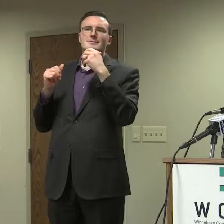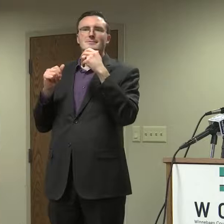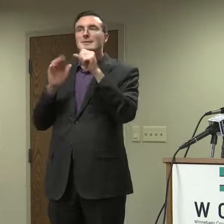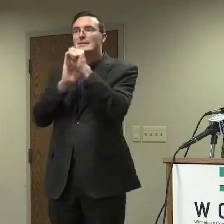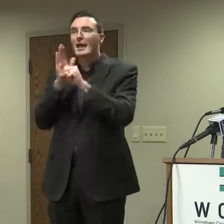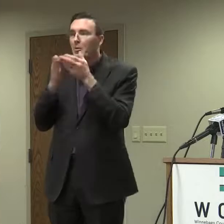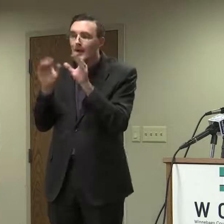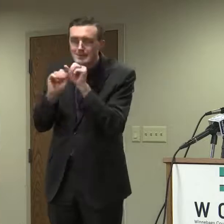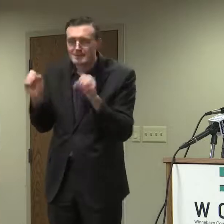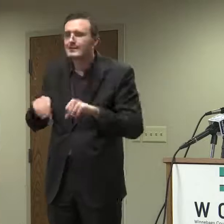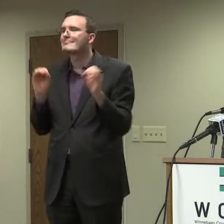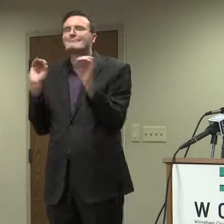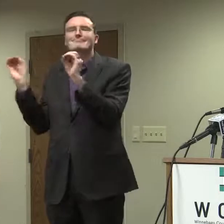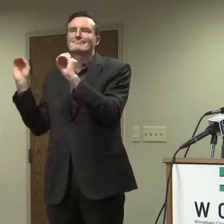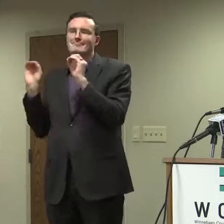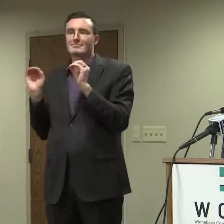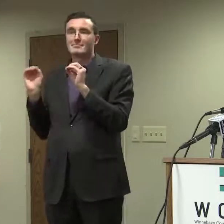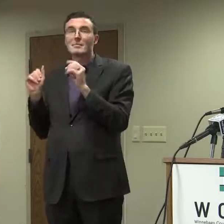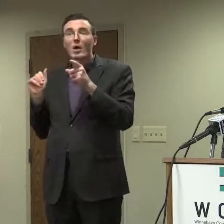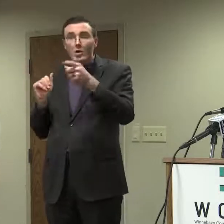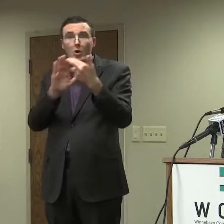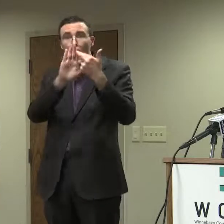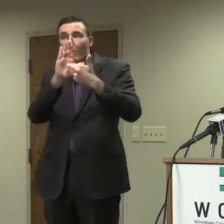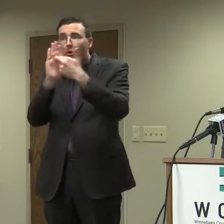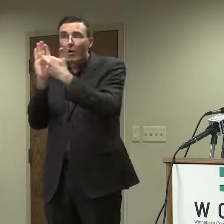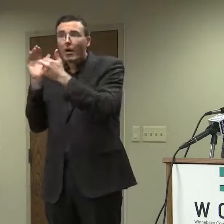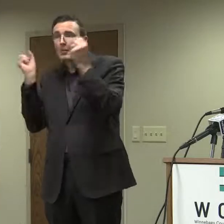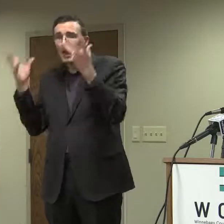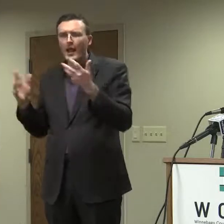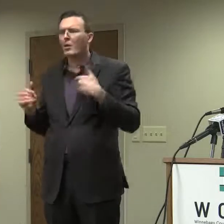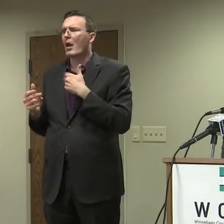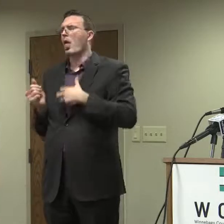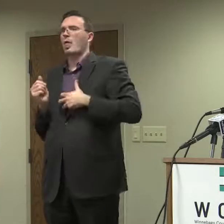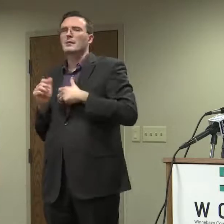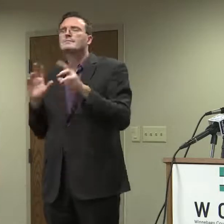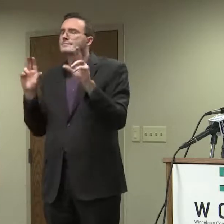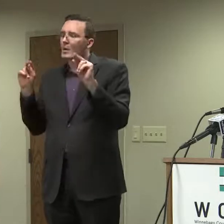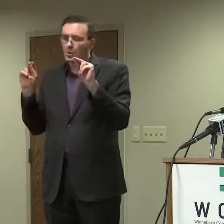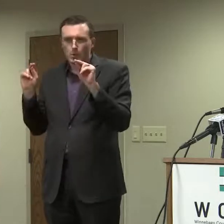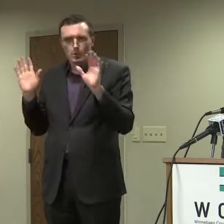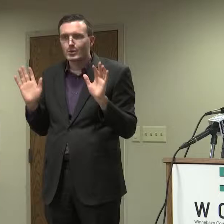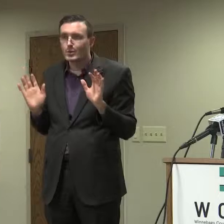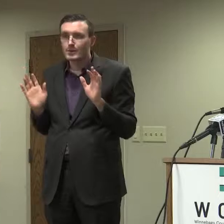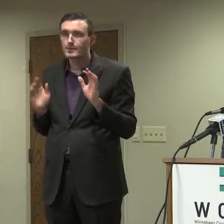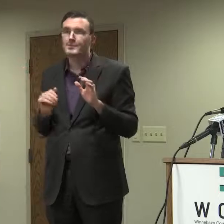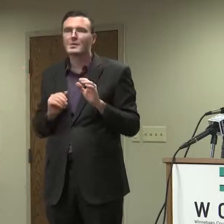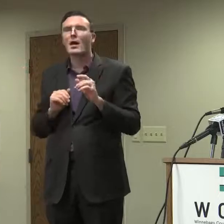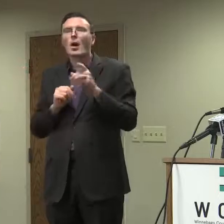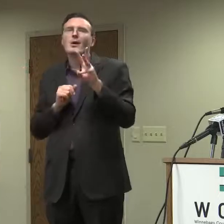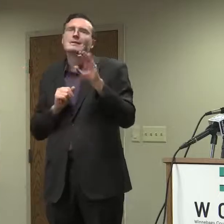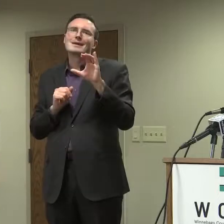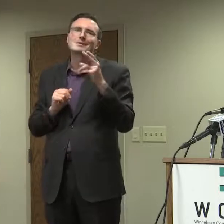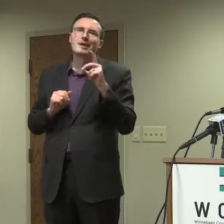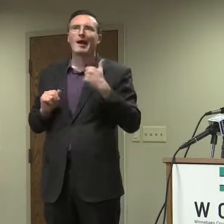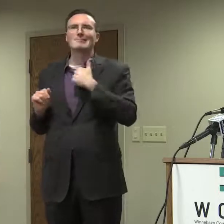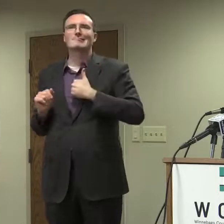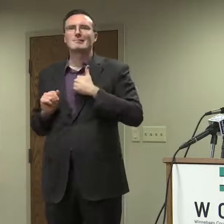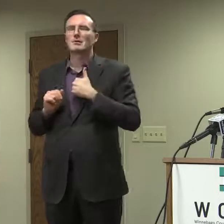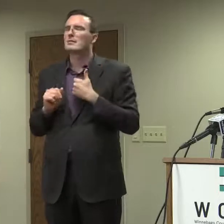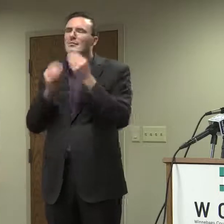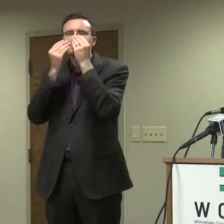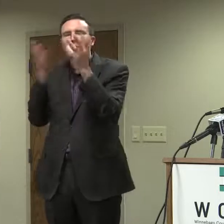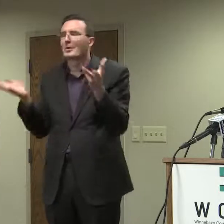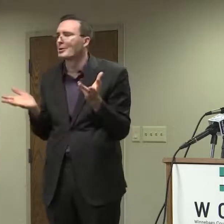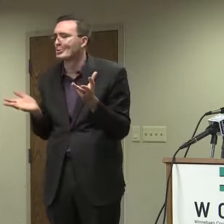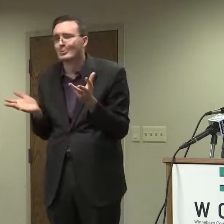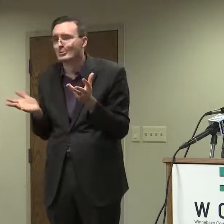And we're not bothered by the fact that you register at multiple locations. We will not be hurt that you didn't come to Winnebago County Health Department, that instead you went to Walgreens or